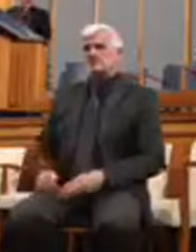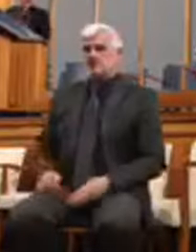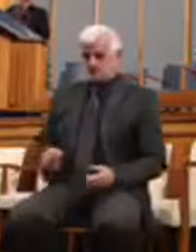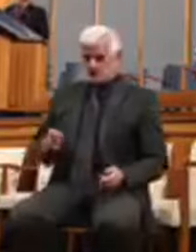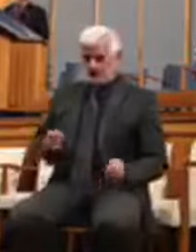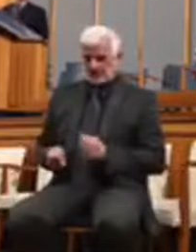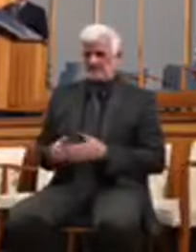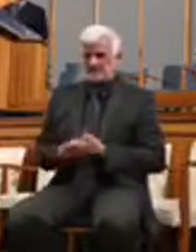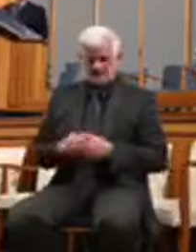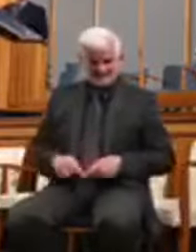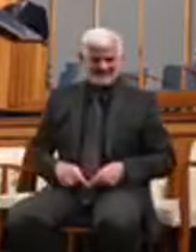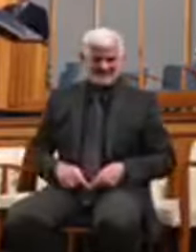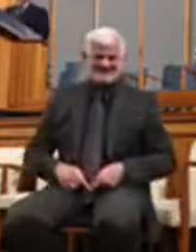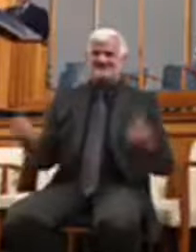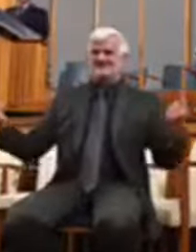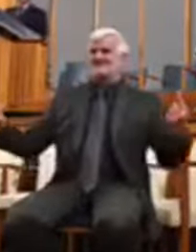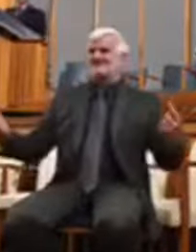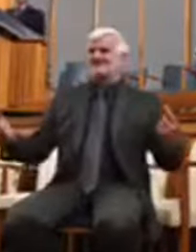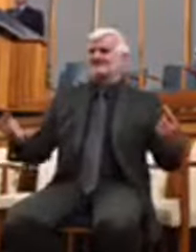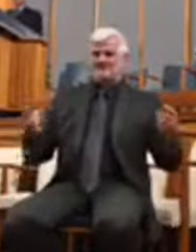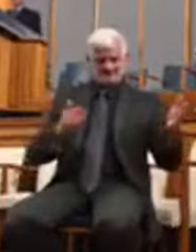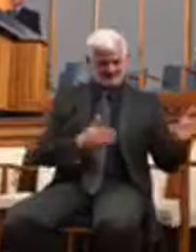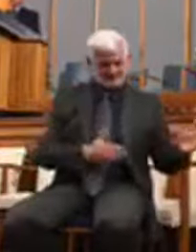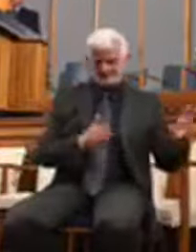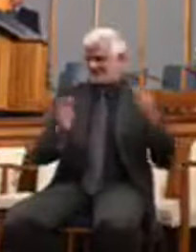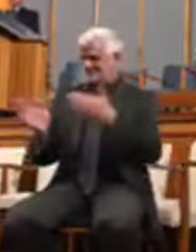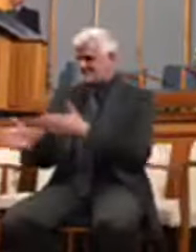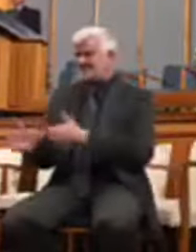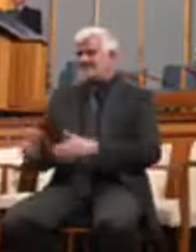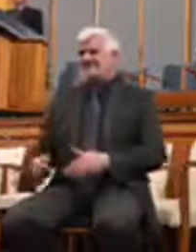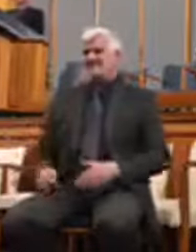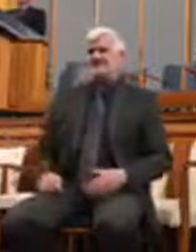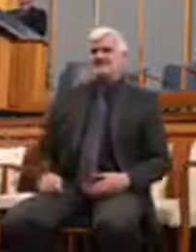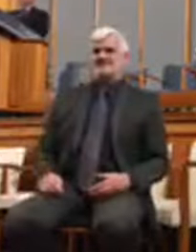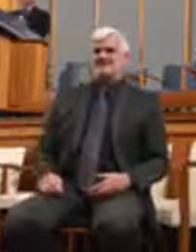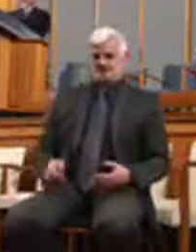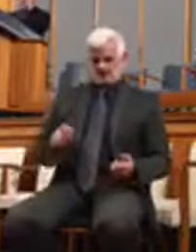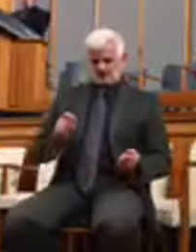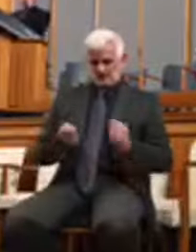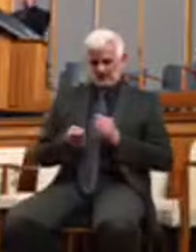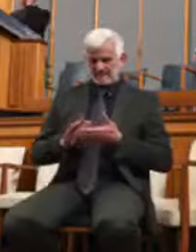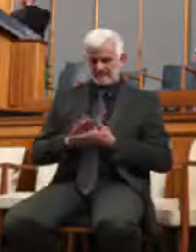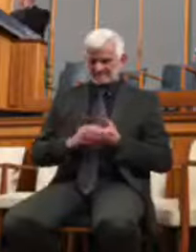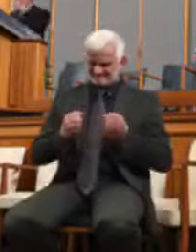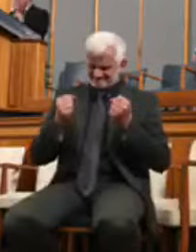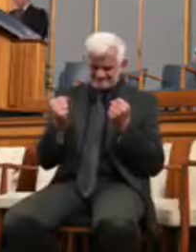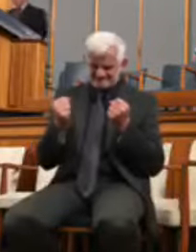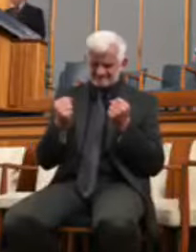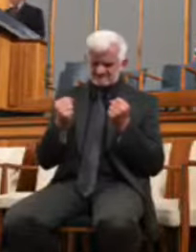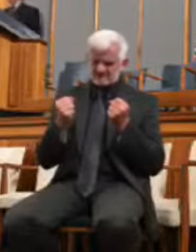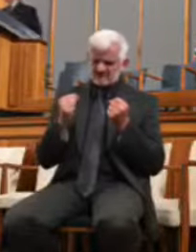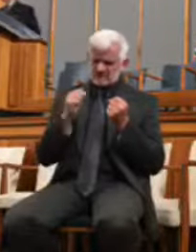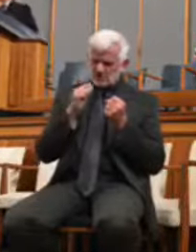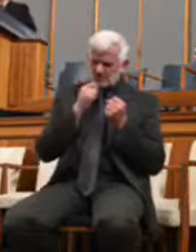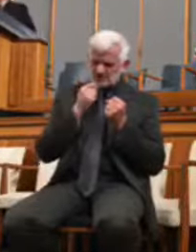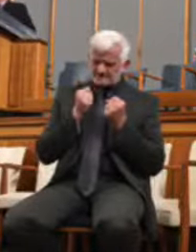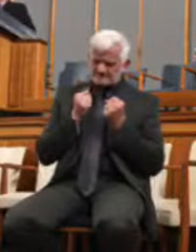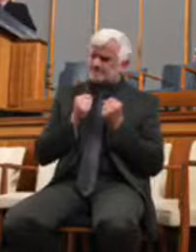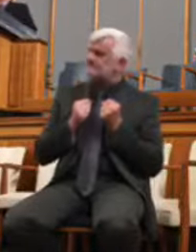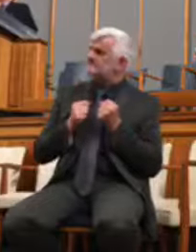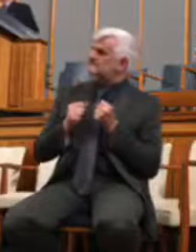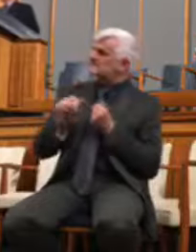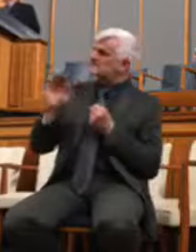is made of a strong desire. Repentance is made of a strong determination. I will explain. Lord, I want to do